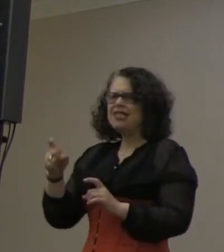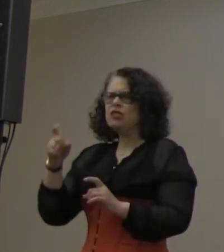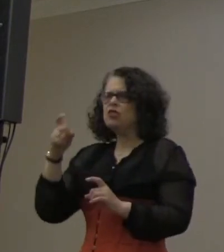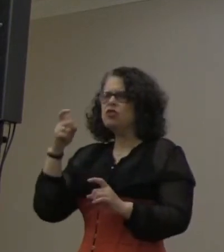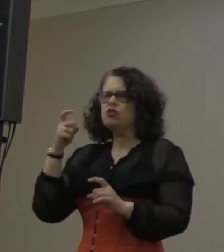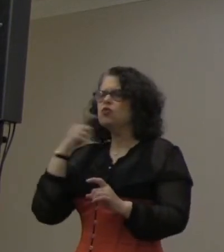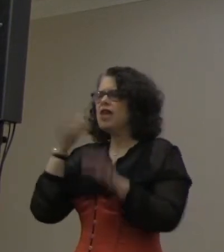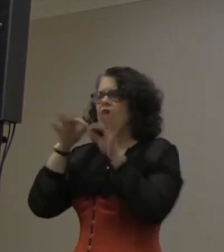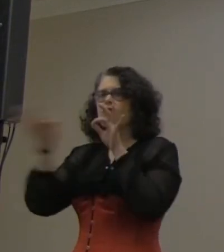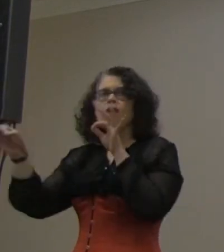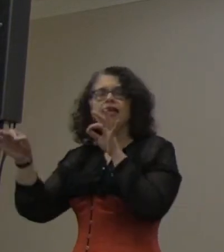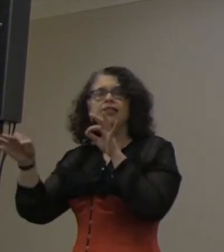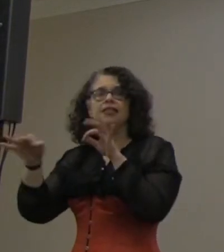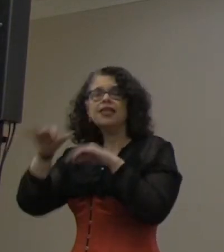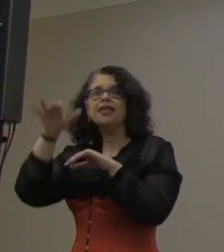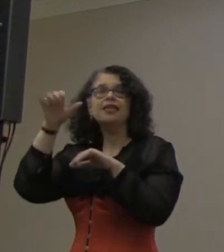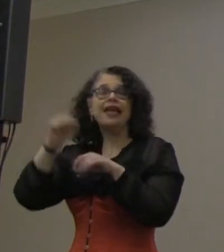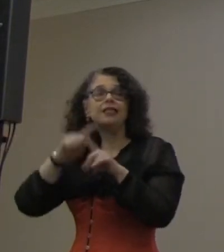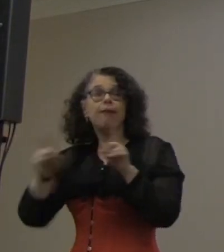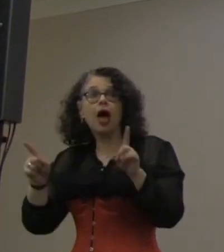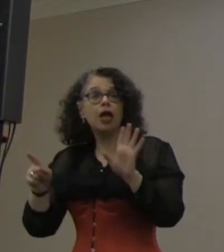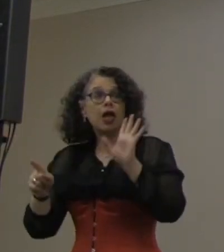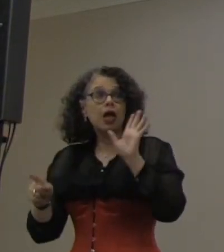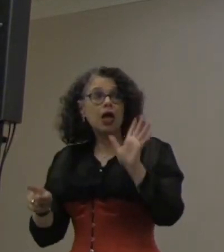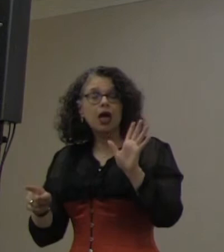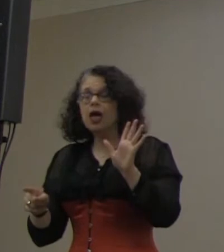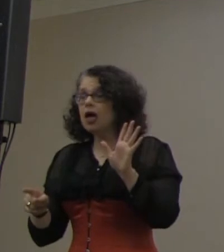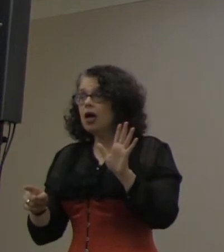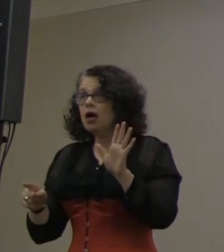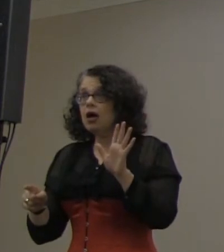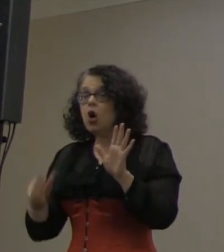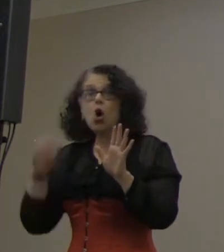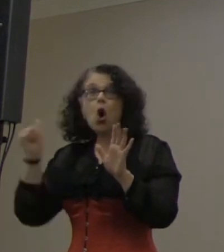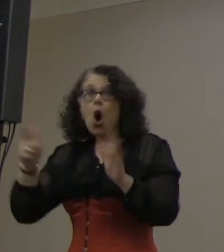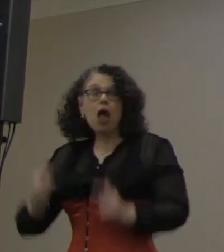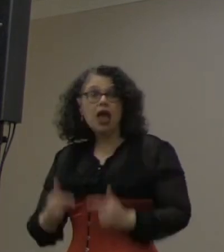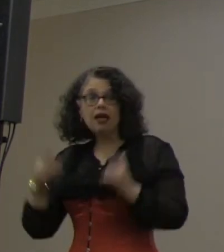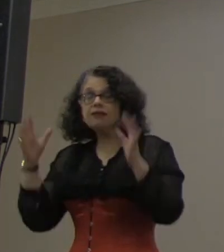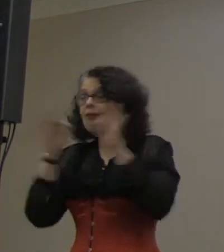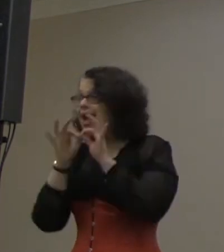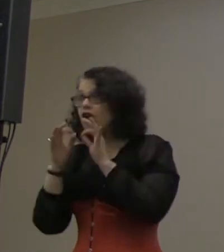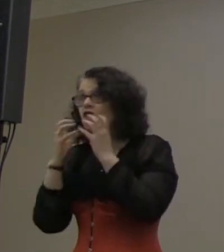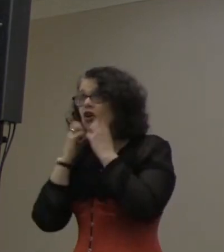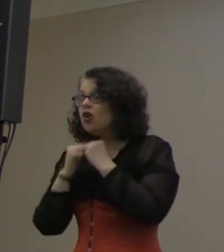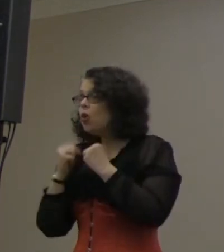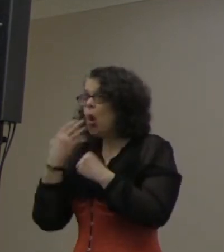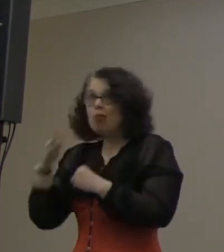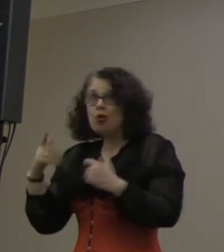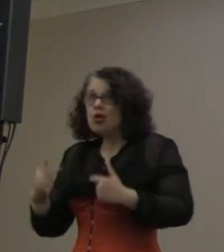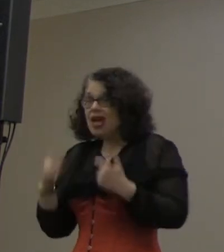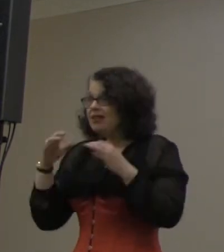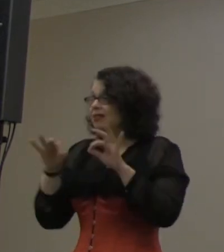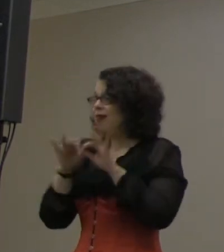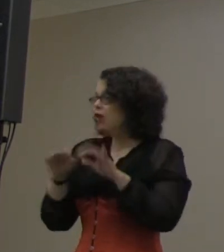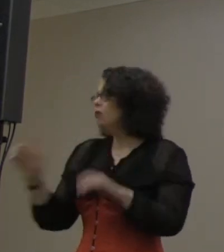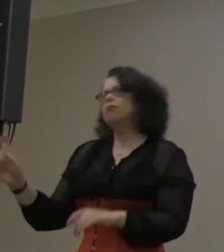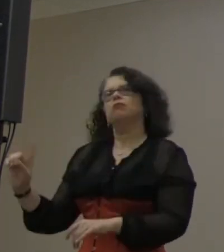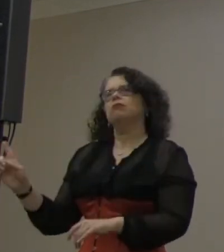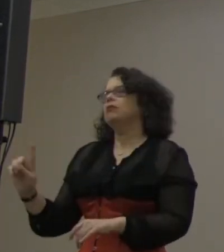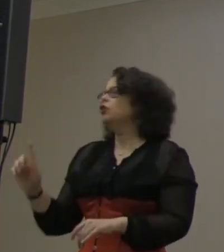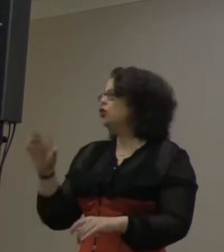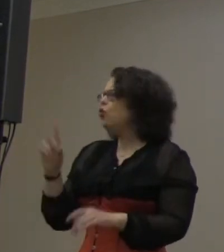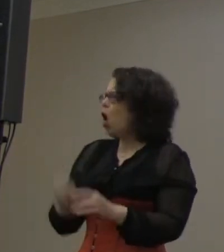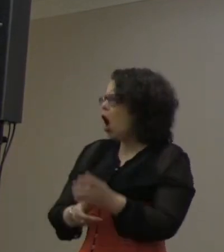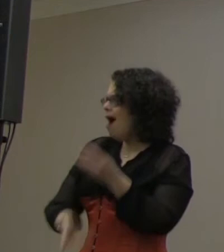anywhere the phrases, "yes, but," "all lives matter," or "blue lives matter," you are de